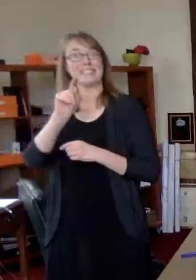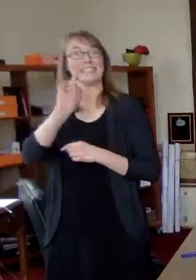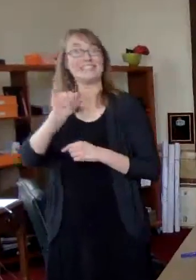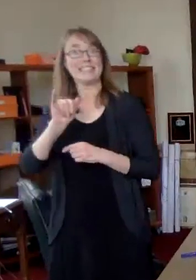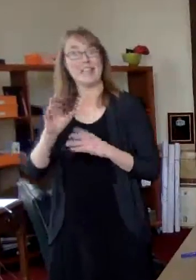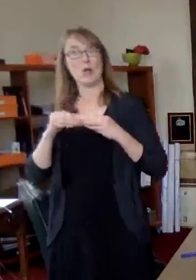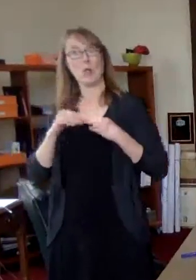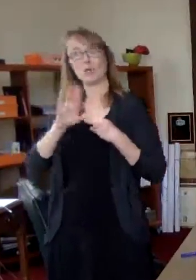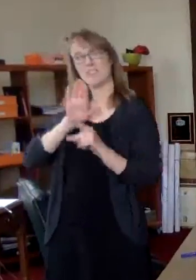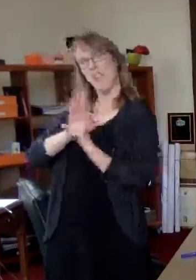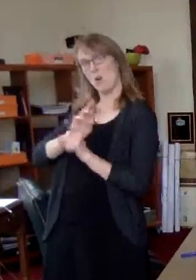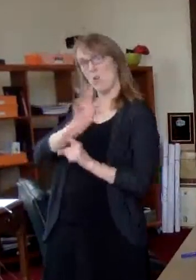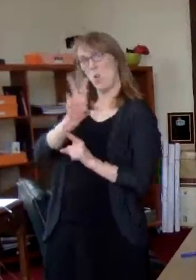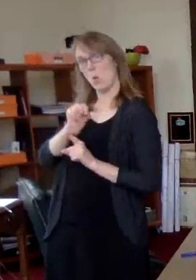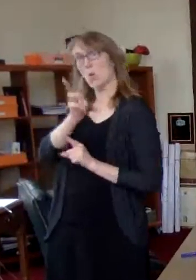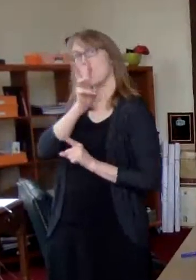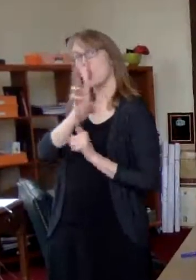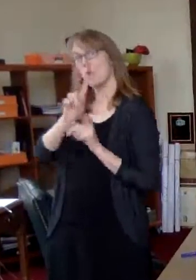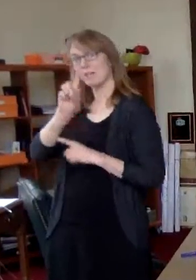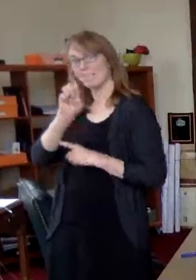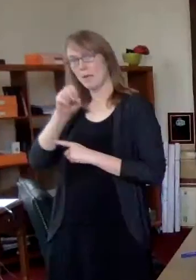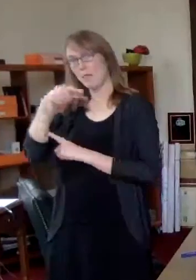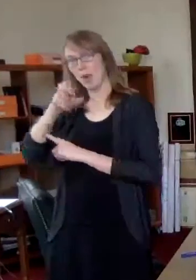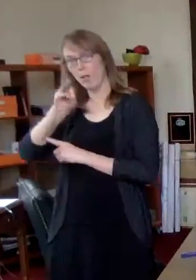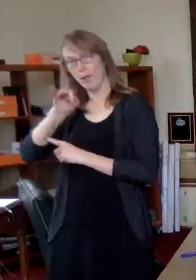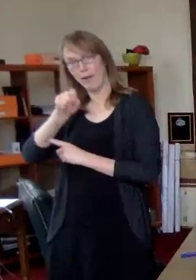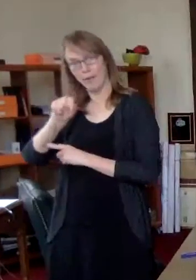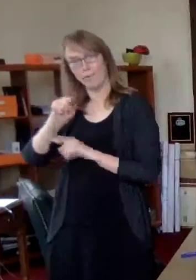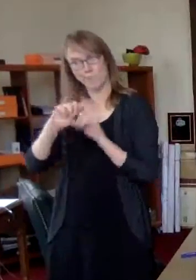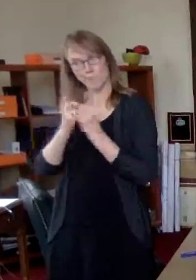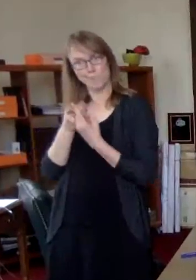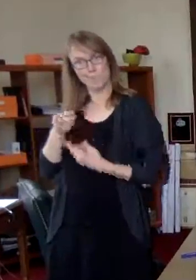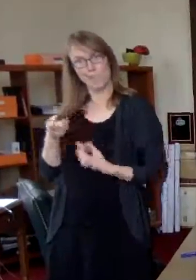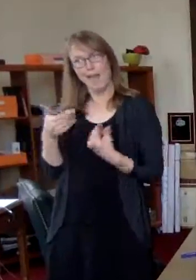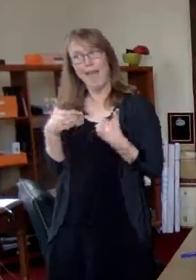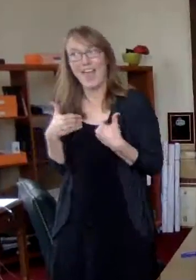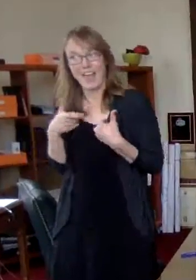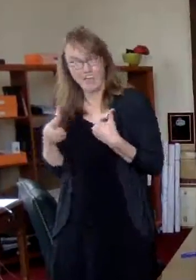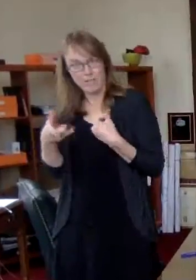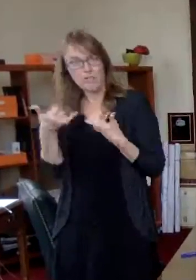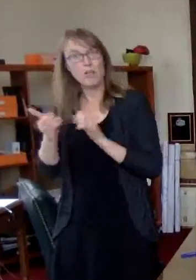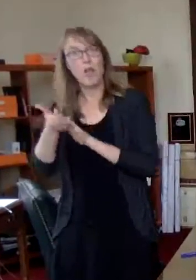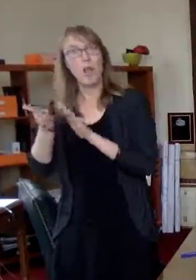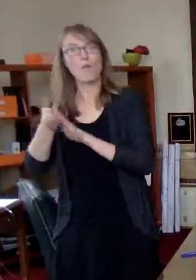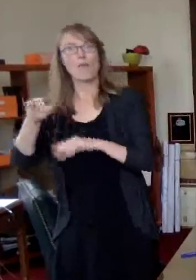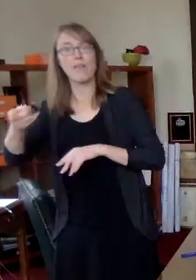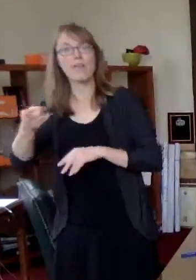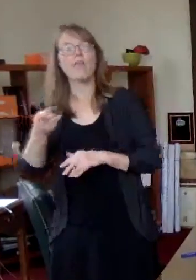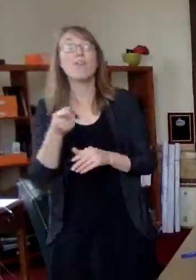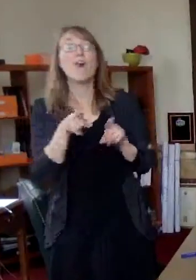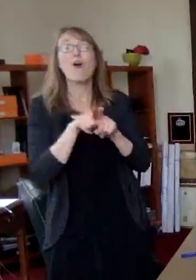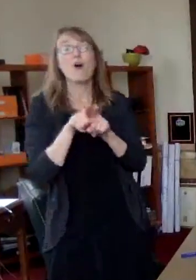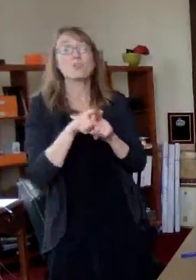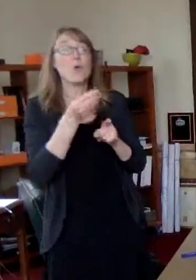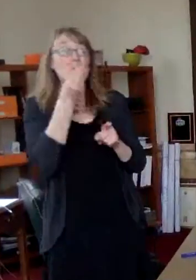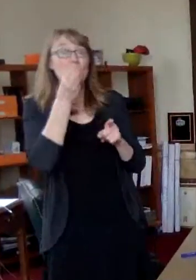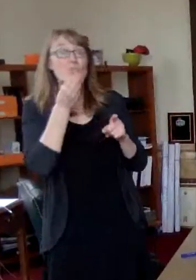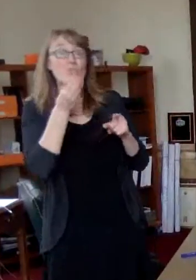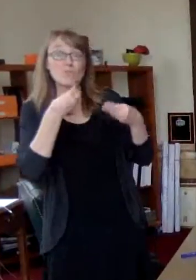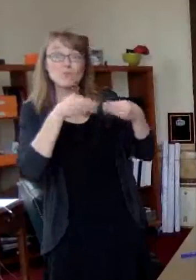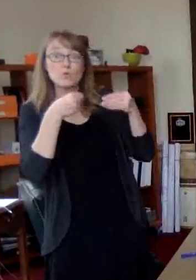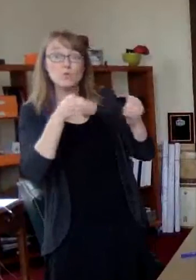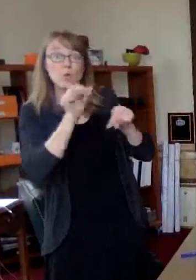water department. It is still an essential service. And thank you to our grocery store workers. We appreciate you